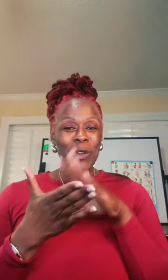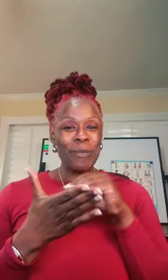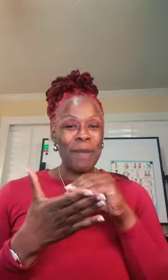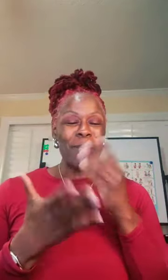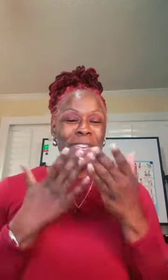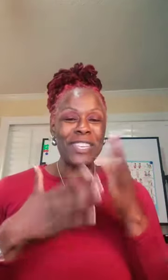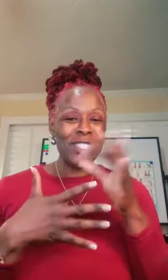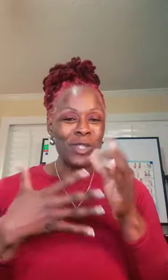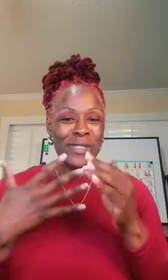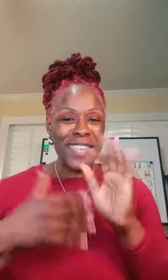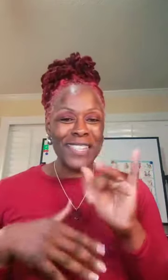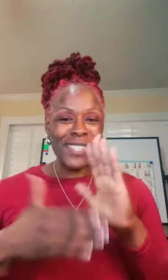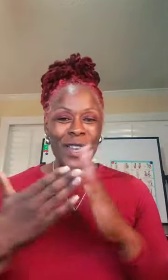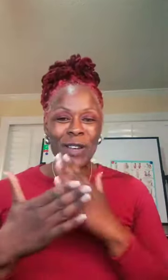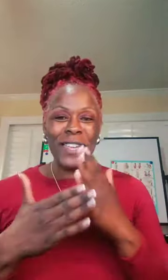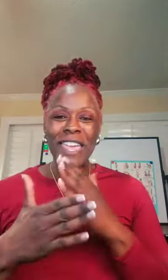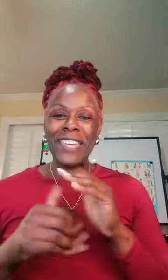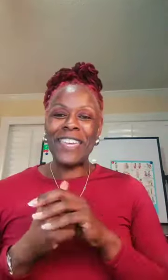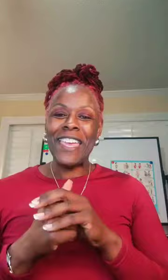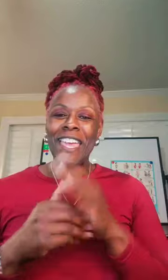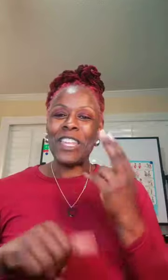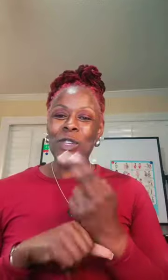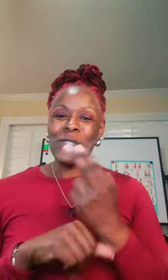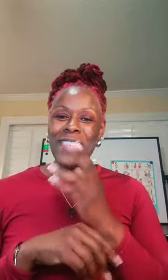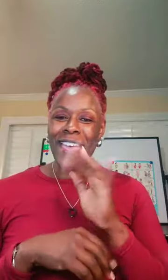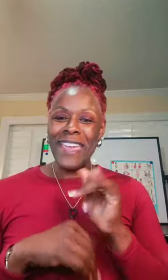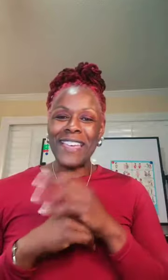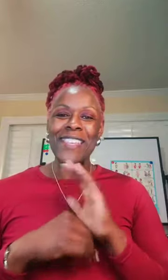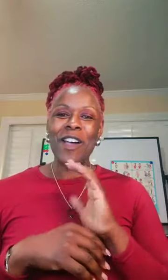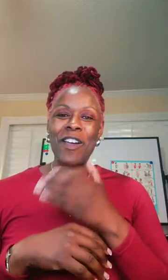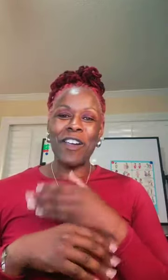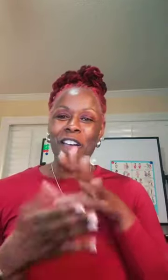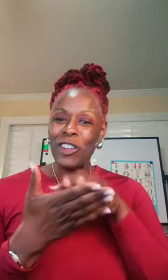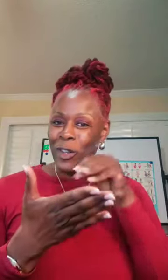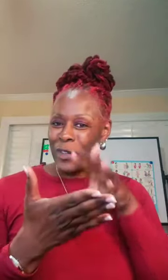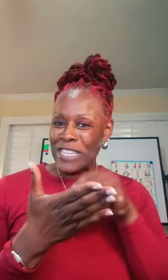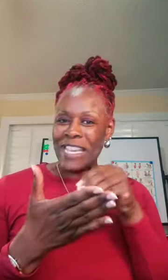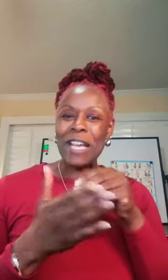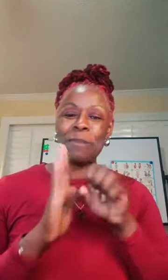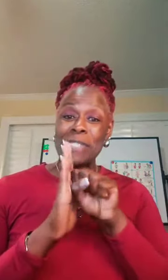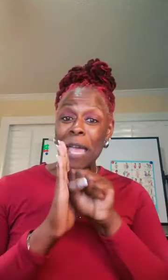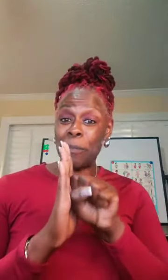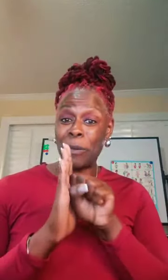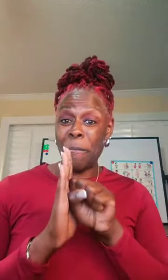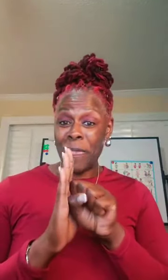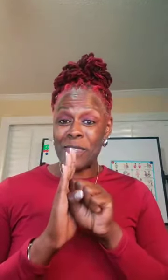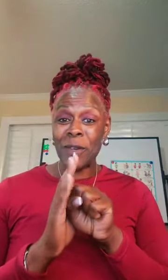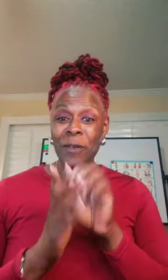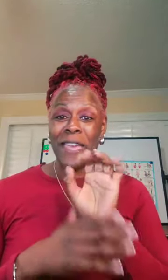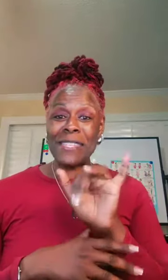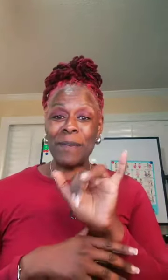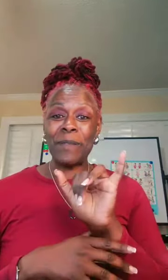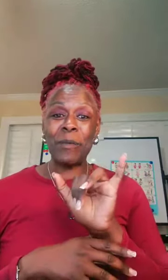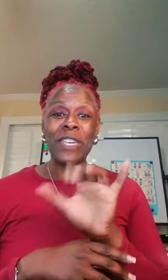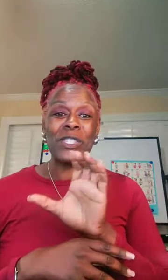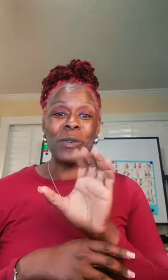maybe we can choose that song and use that as our learning sample. So that's something we can do